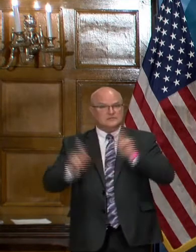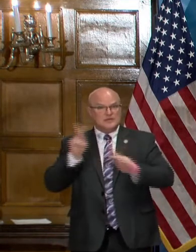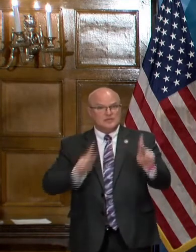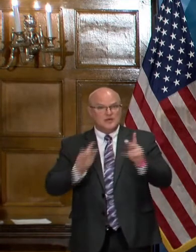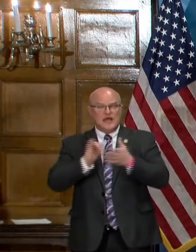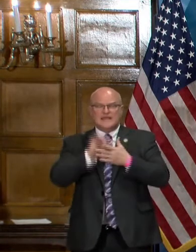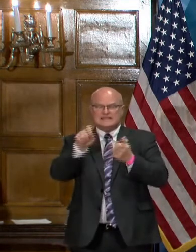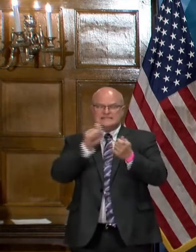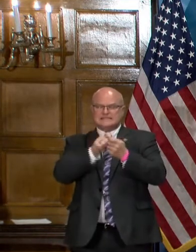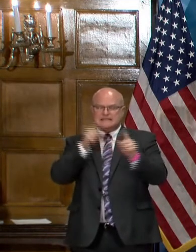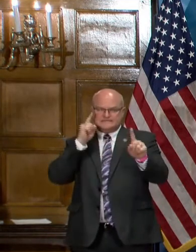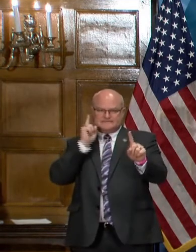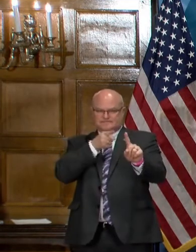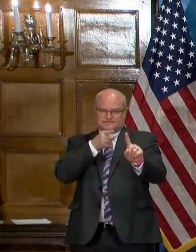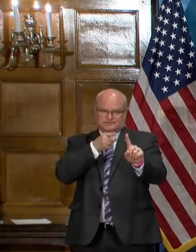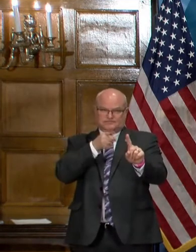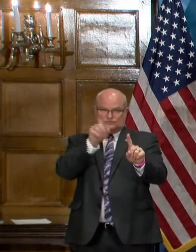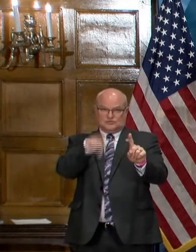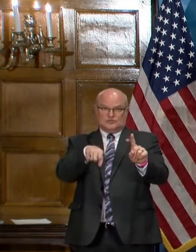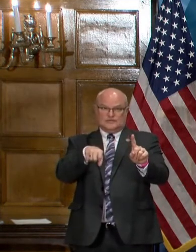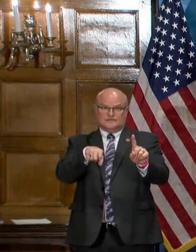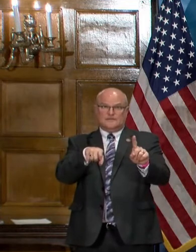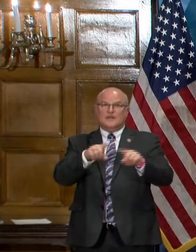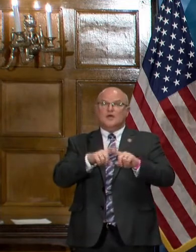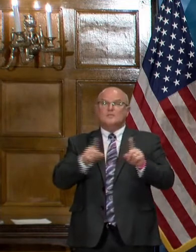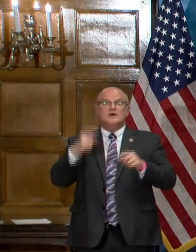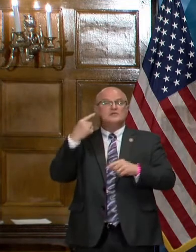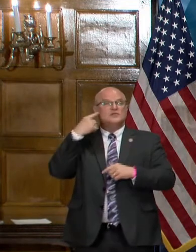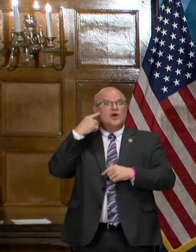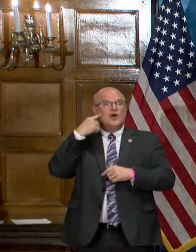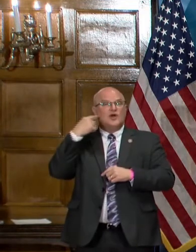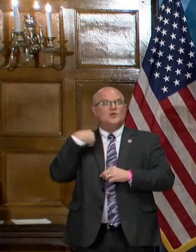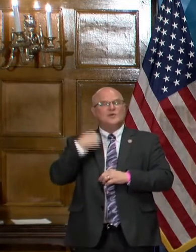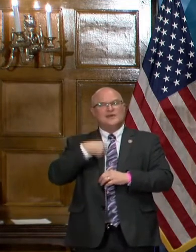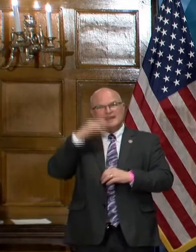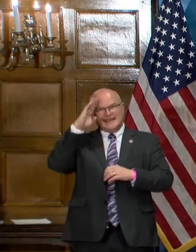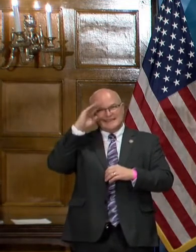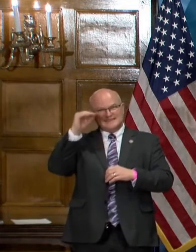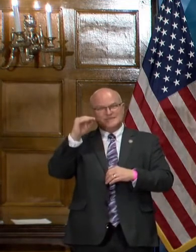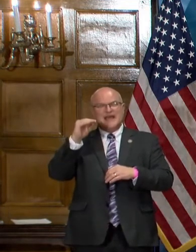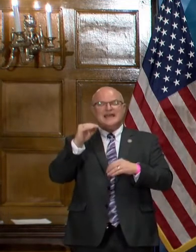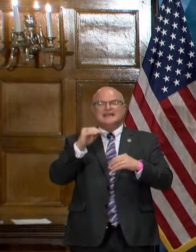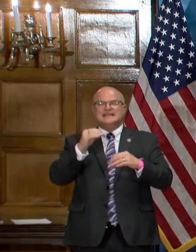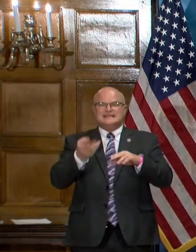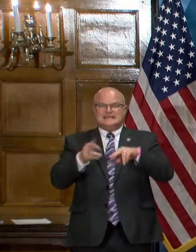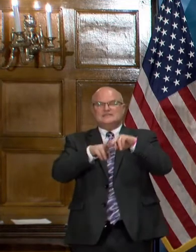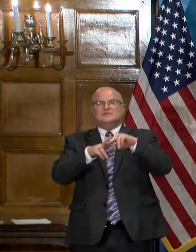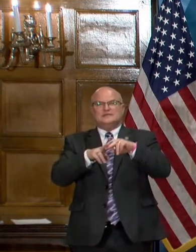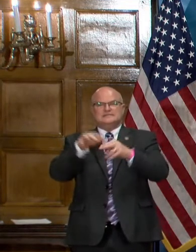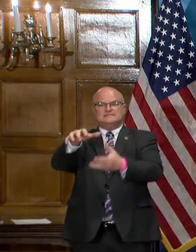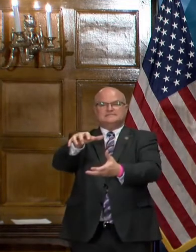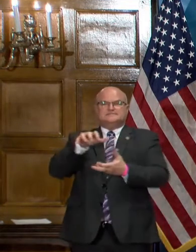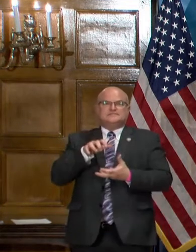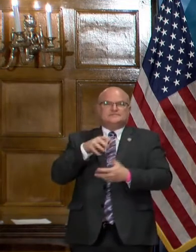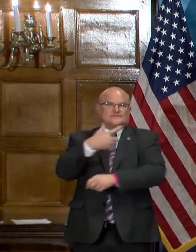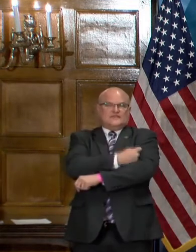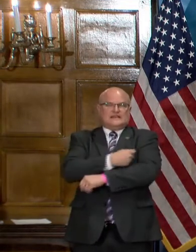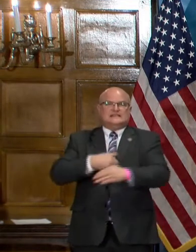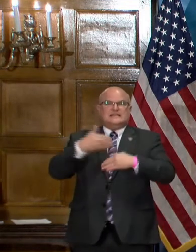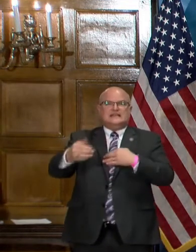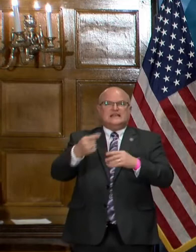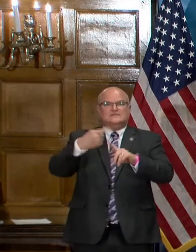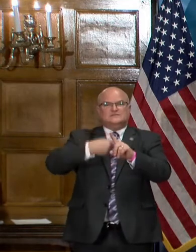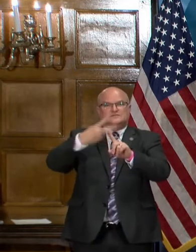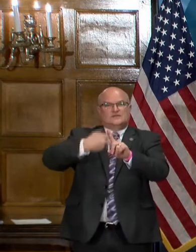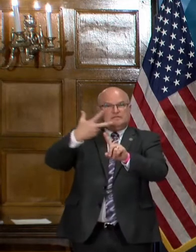exactly where our focus should be. But as you heard earlier, we expect a substantial increase in the supply of vaccines over the next couple